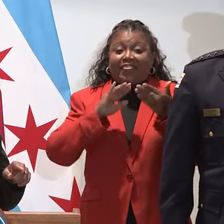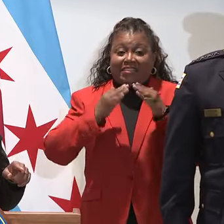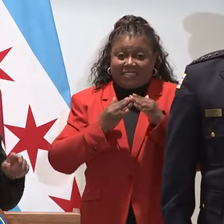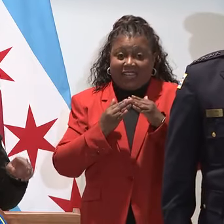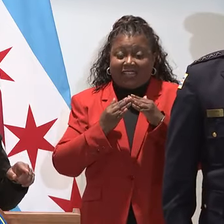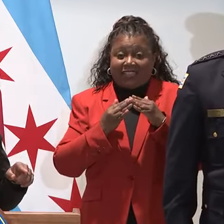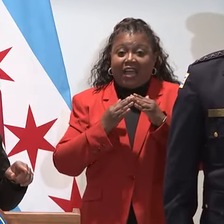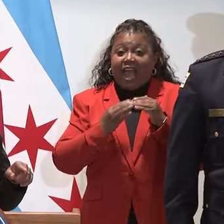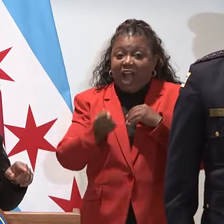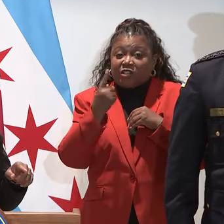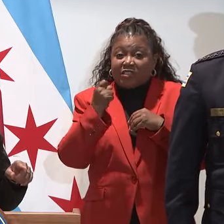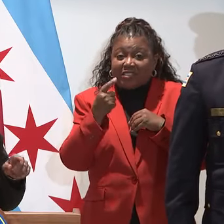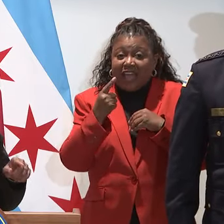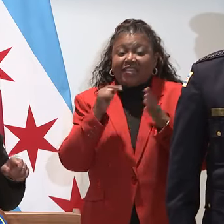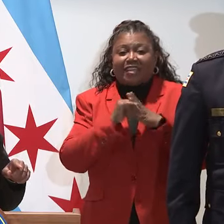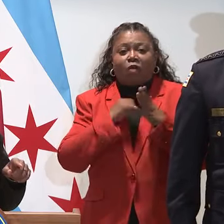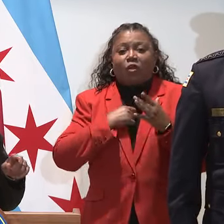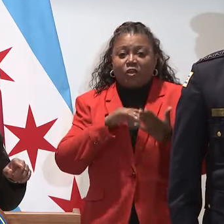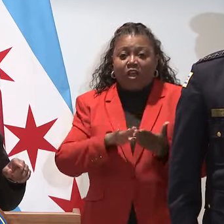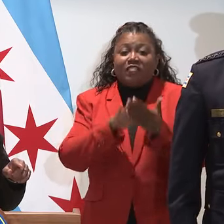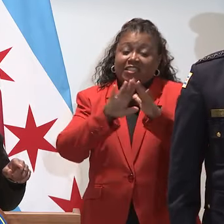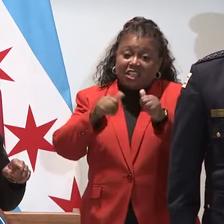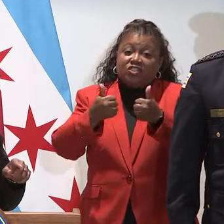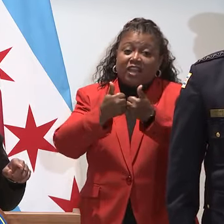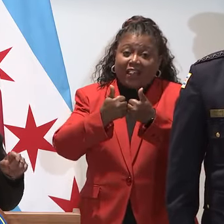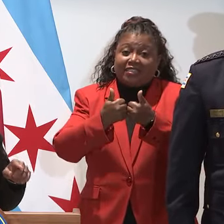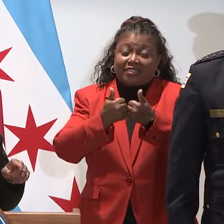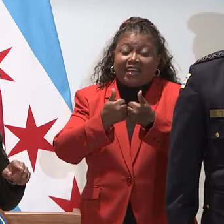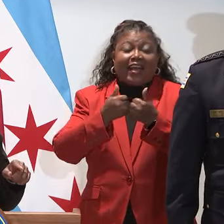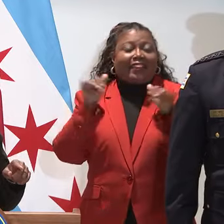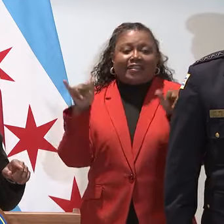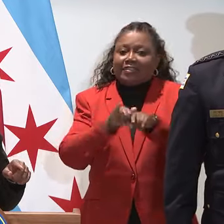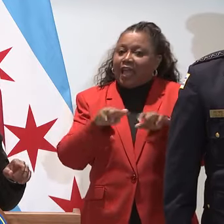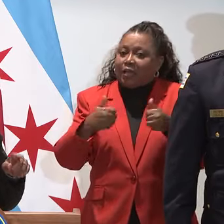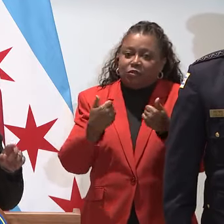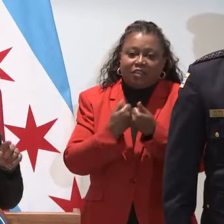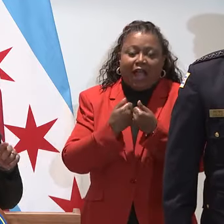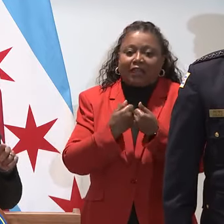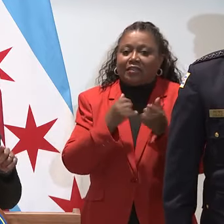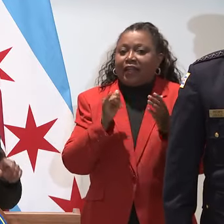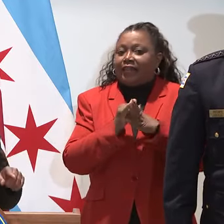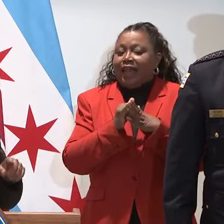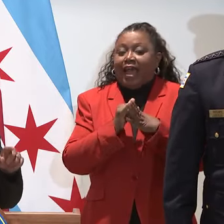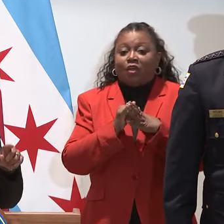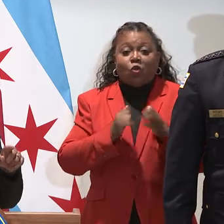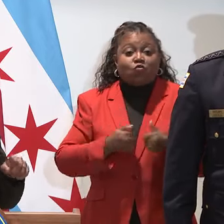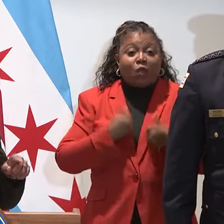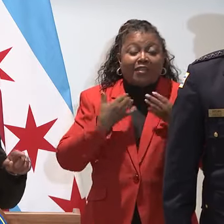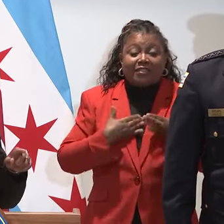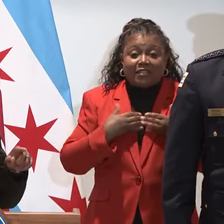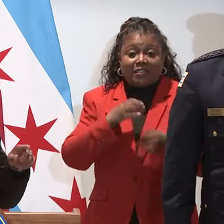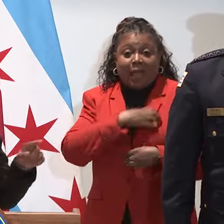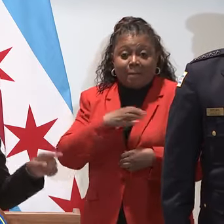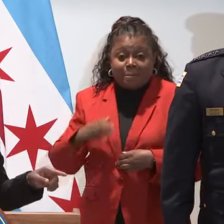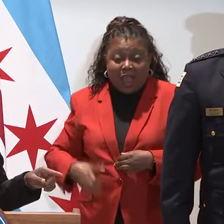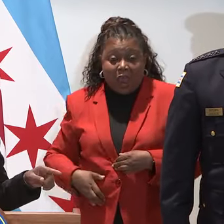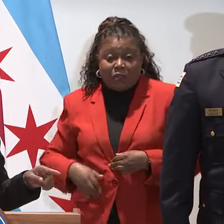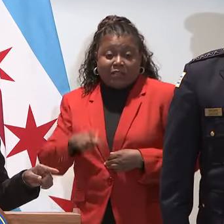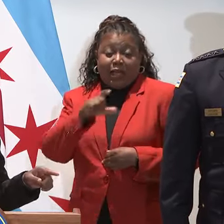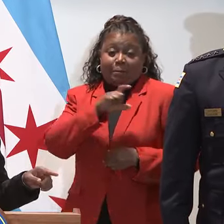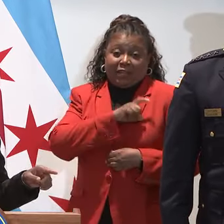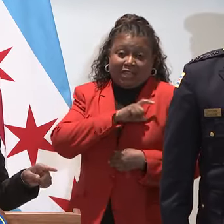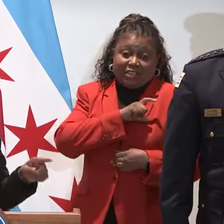city understands that we are facing challenges. The same challenges that residents and mayors and